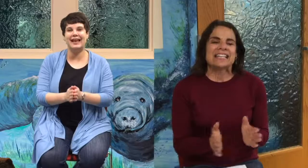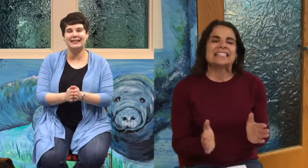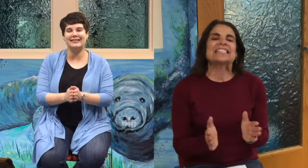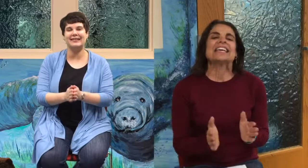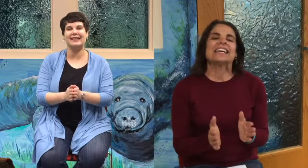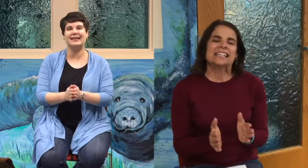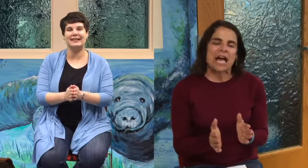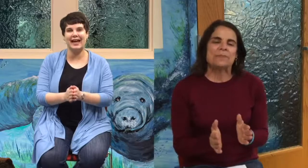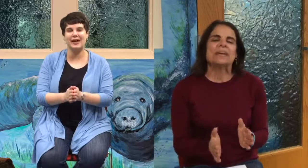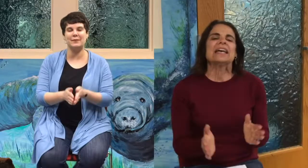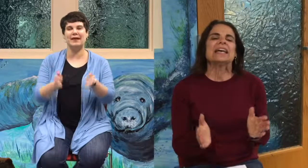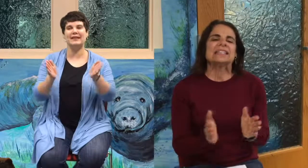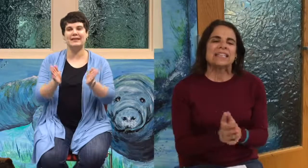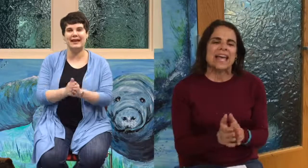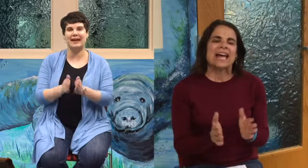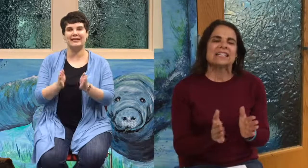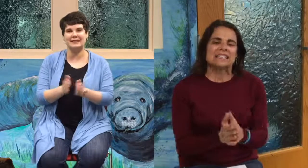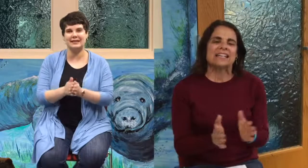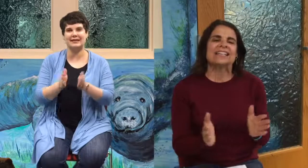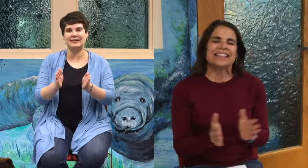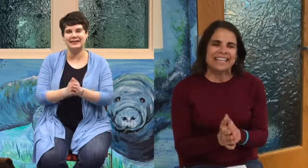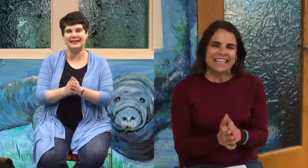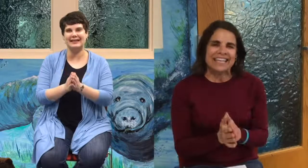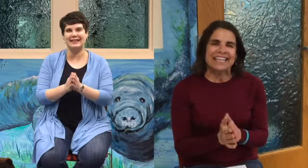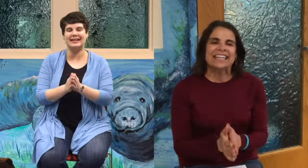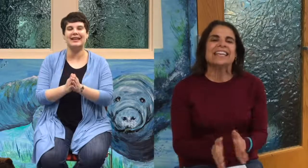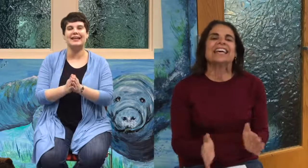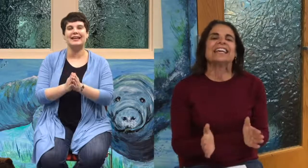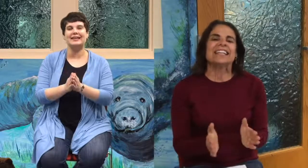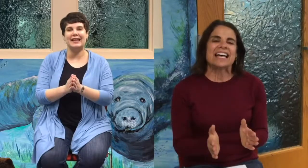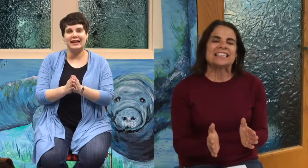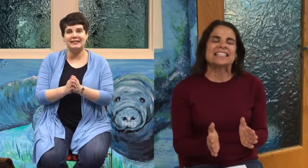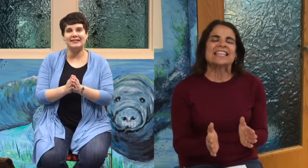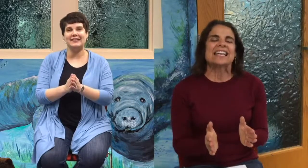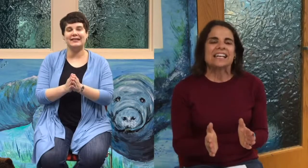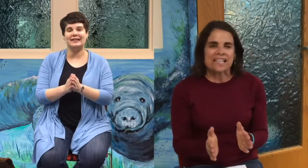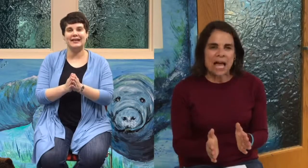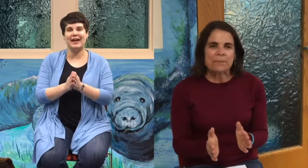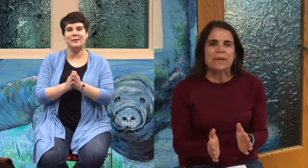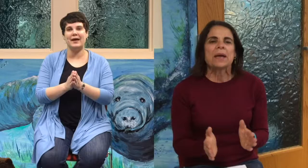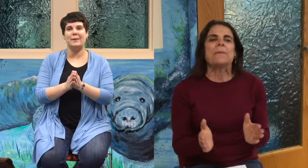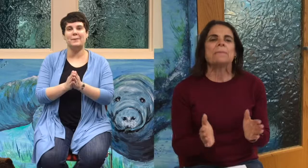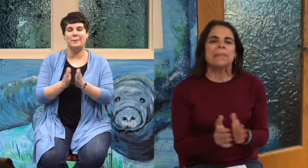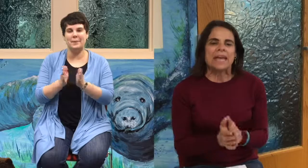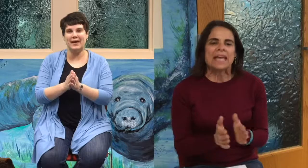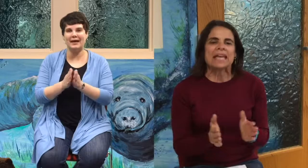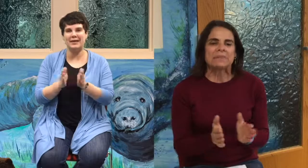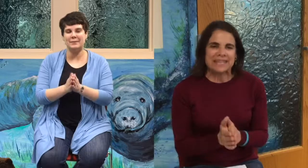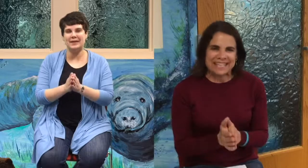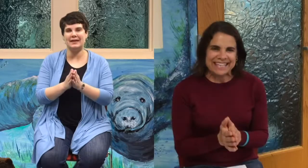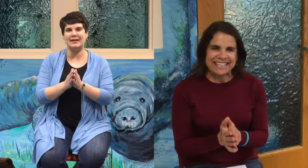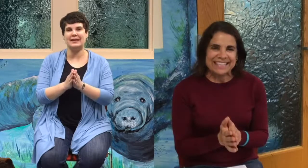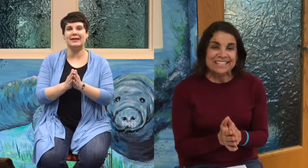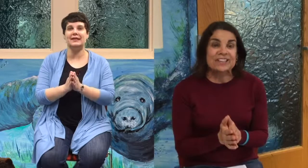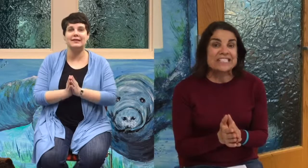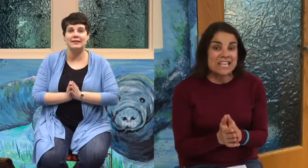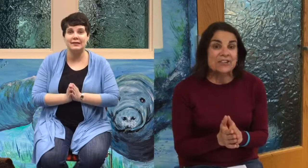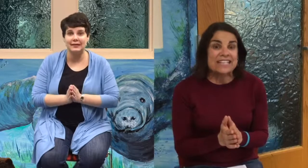Let's clap Natalie. Let's clap baby. You can say your